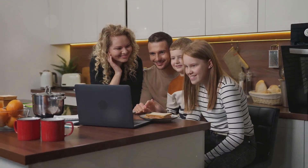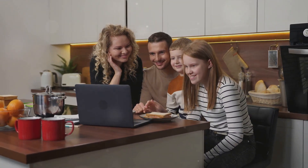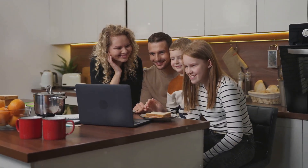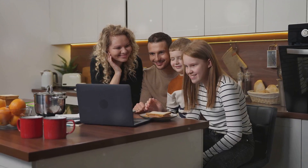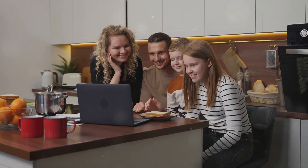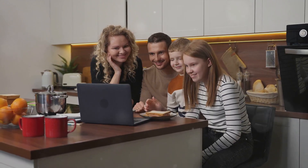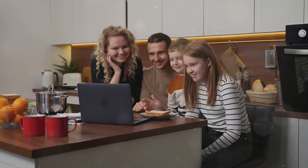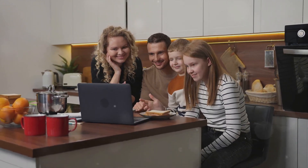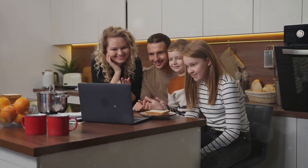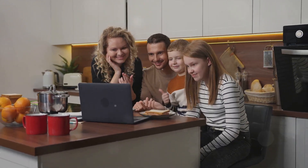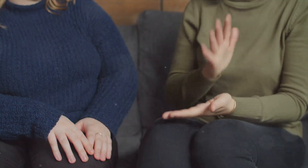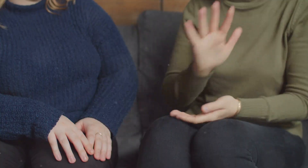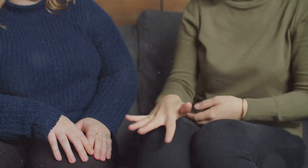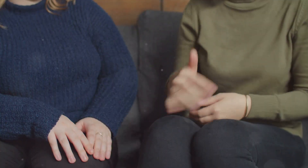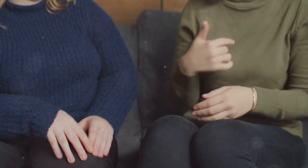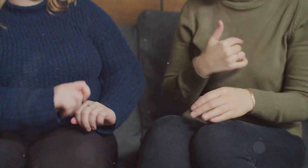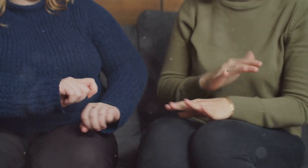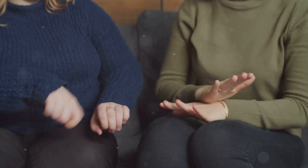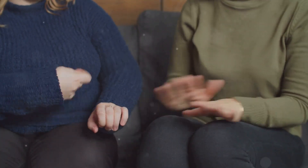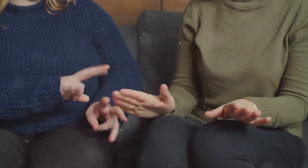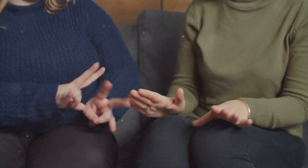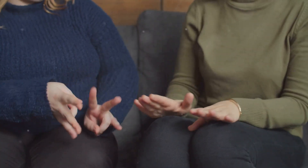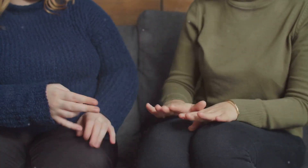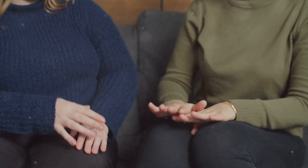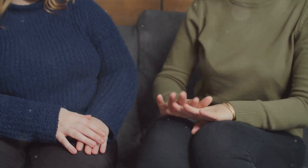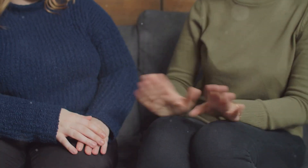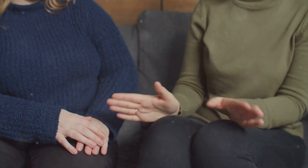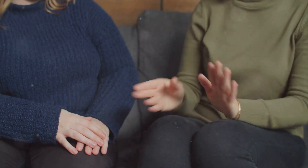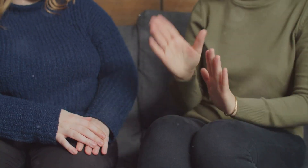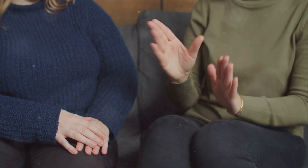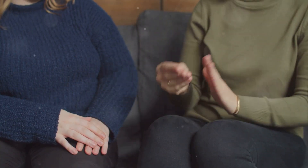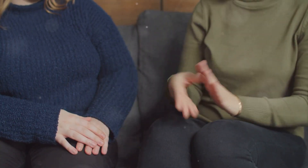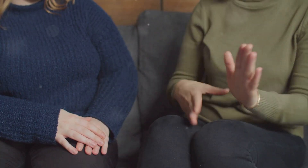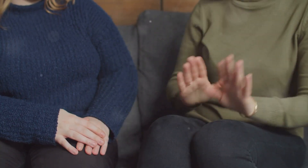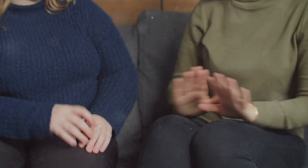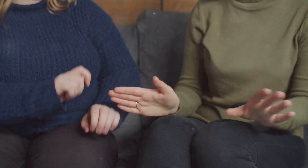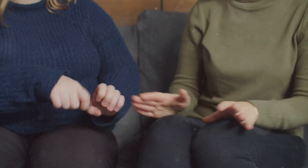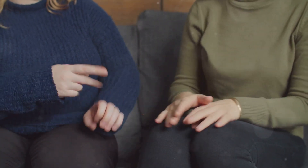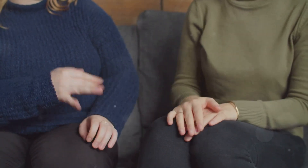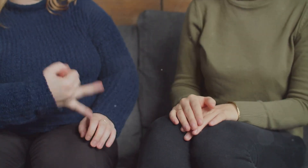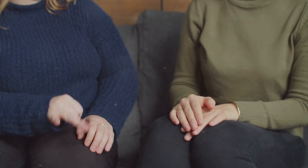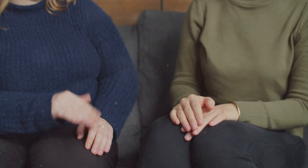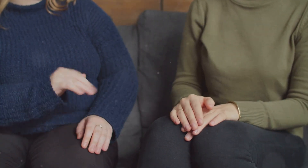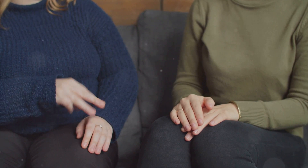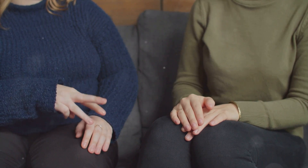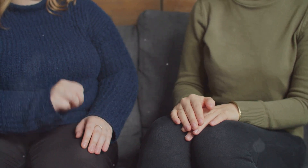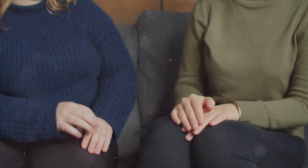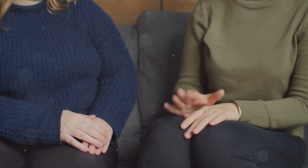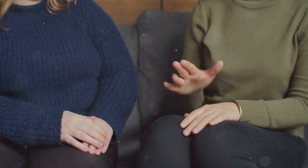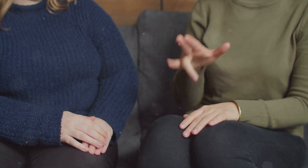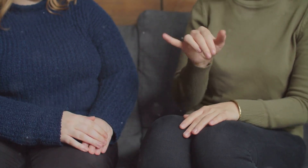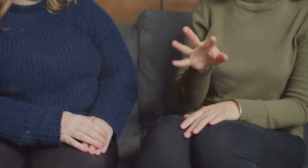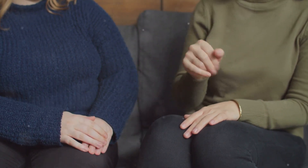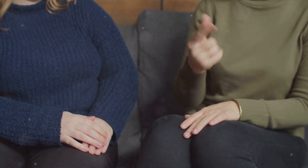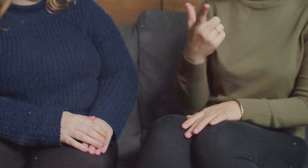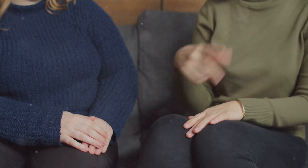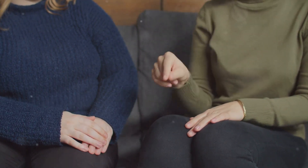living language with its own grammar, syntax, and idioms. It's a language that paints pictures in the air, a language that can convey complex thoughts and